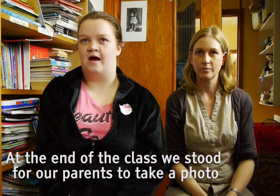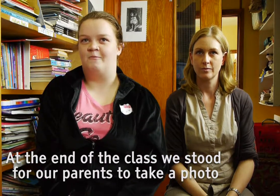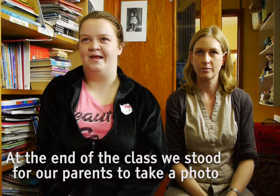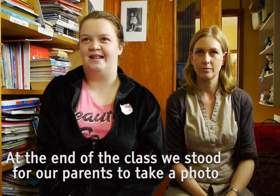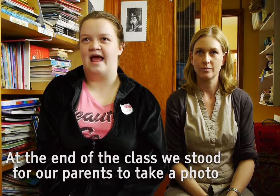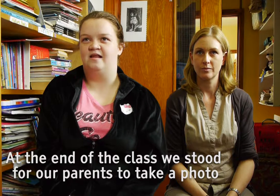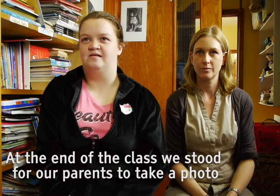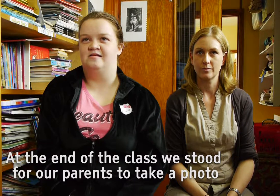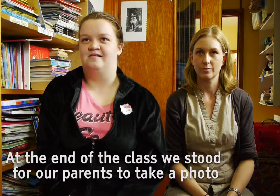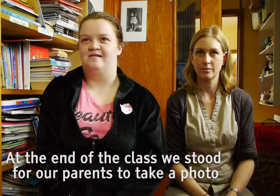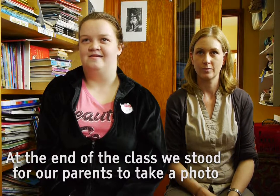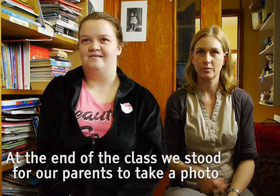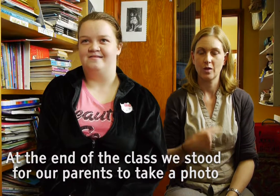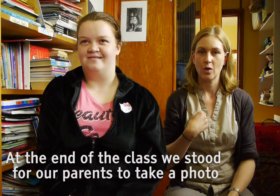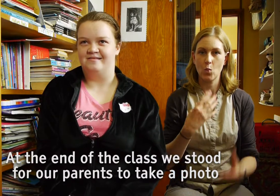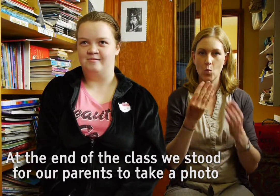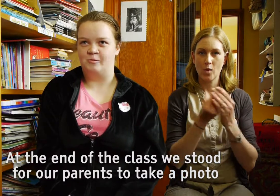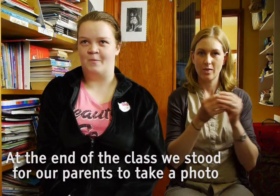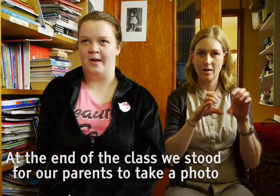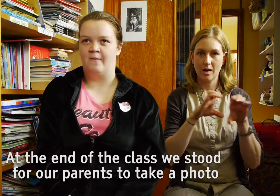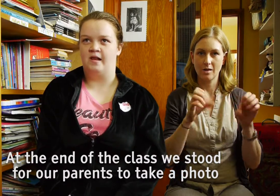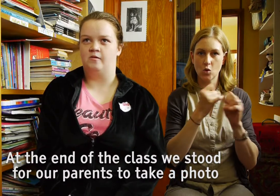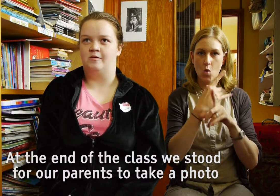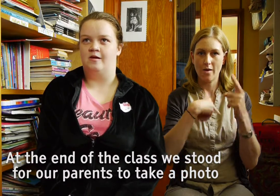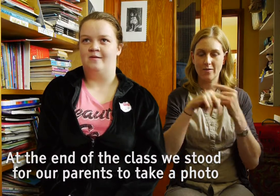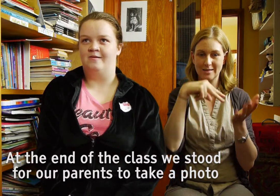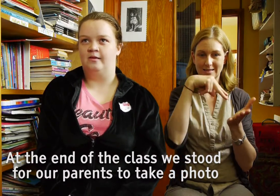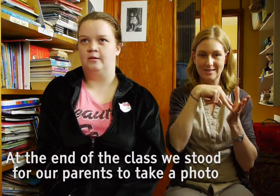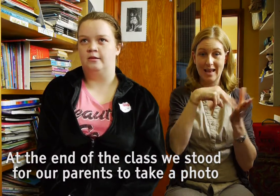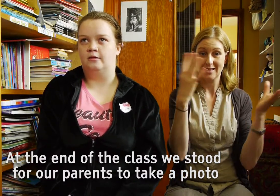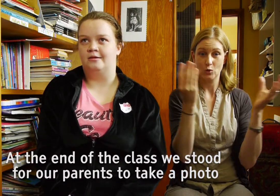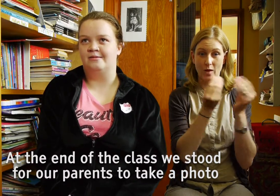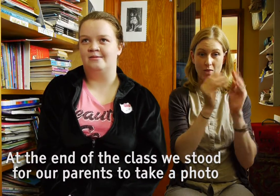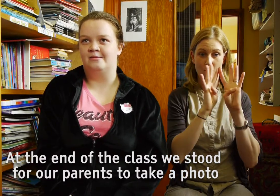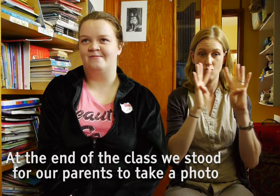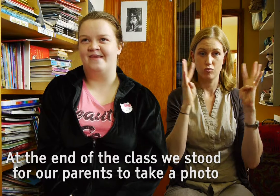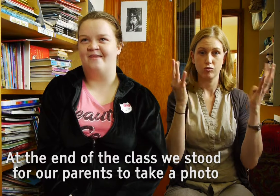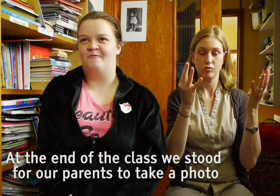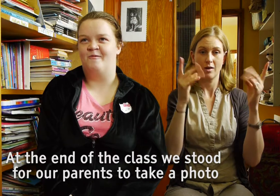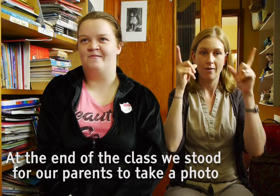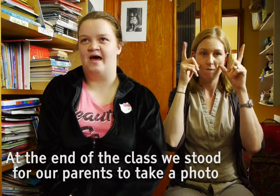we thanked the parents to prove that.